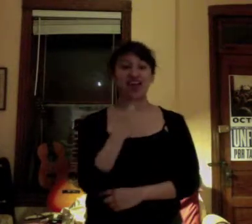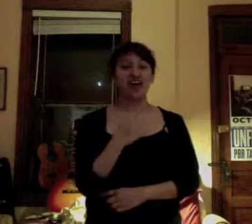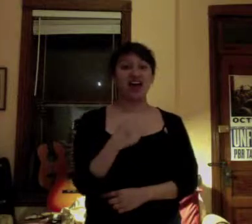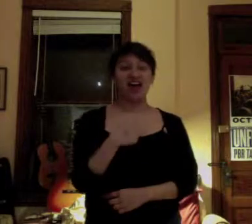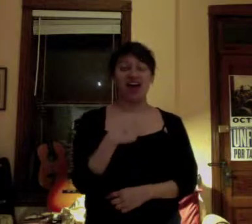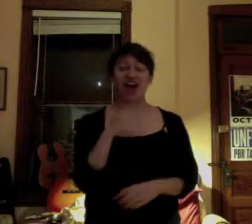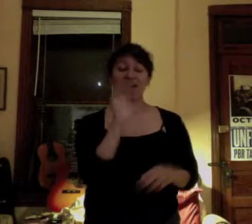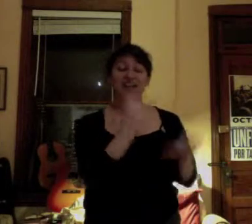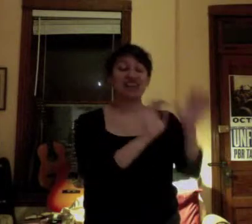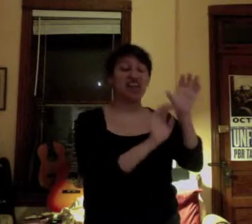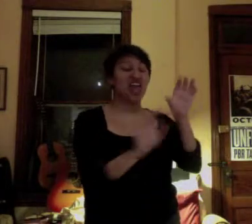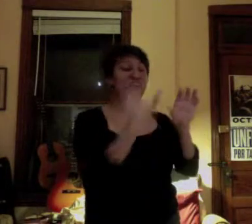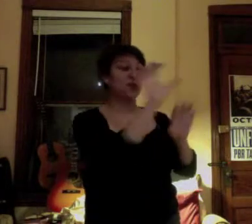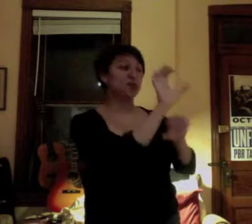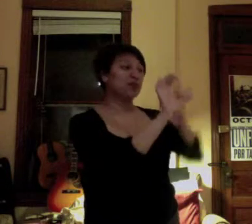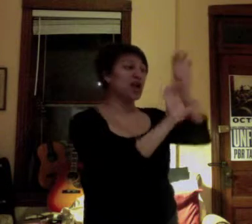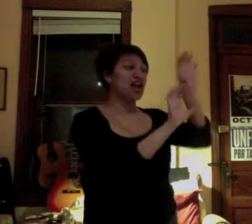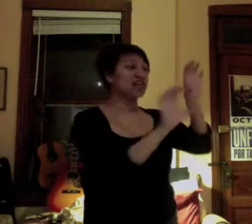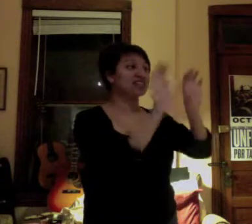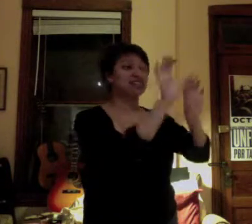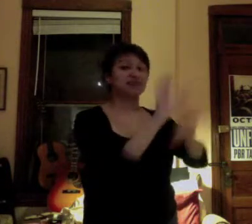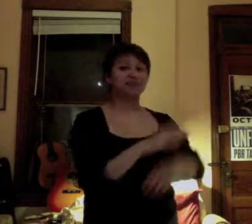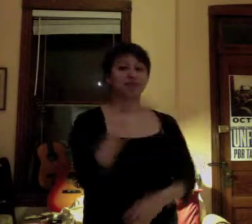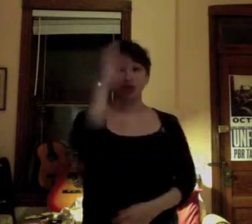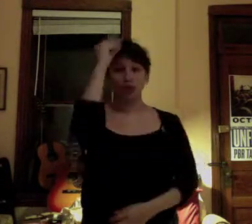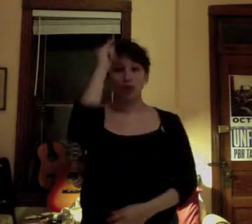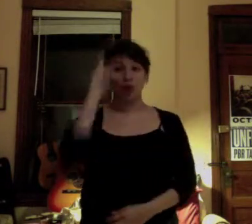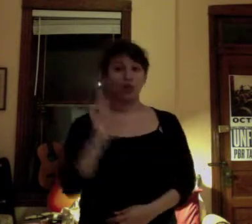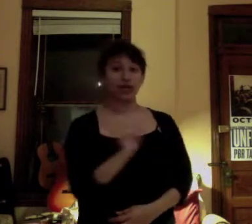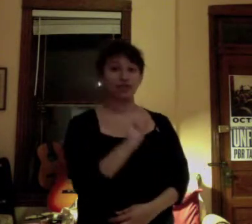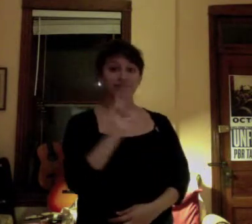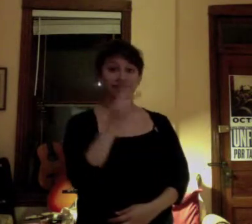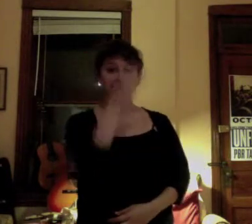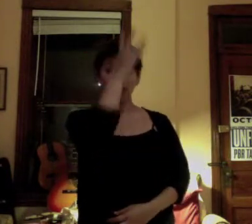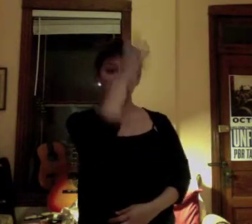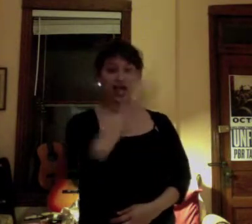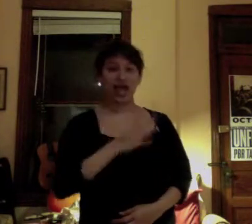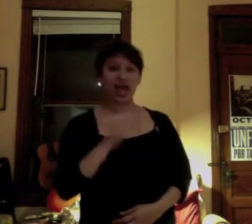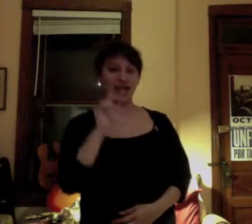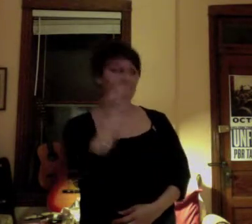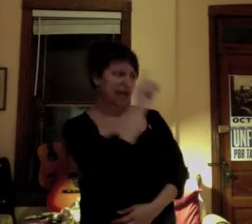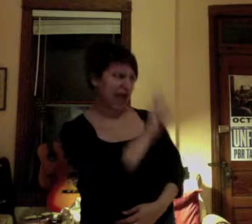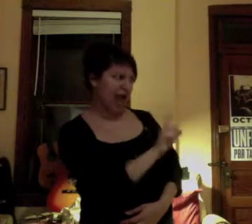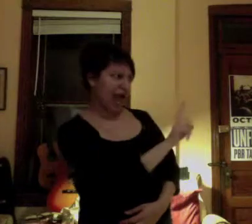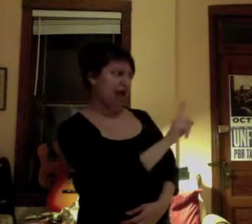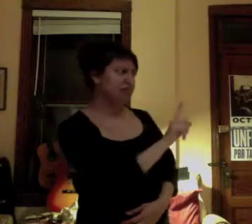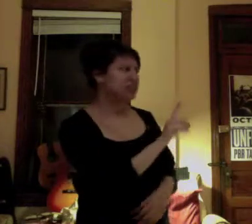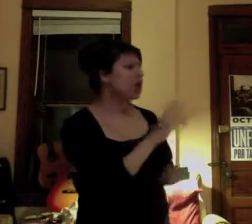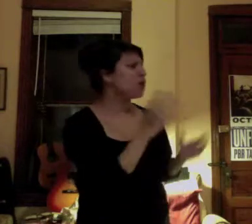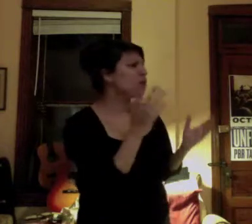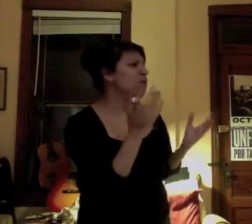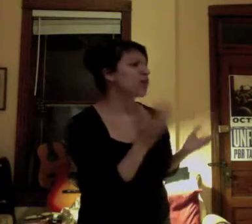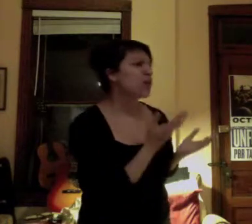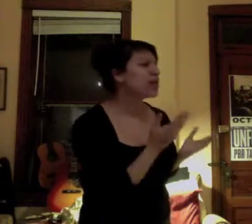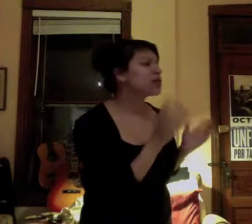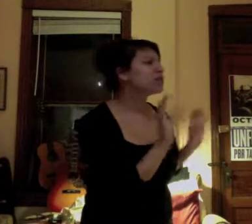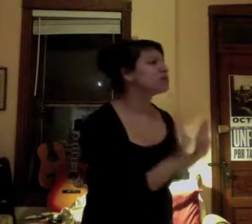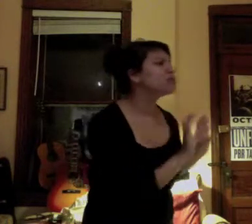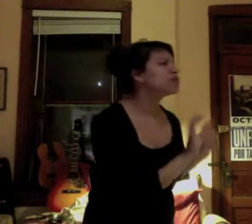doing?" The second brick mason looked kindly at the boy and said, "I'm building a wall." The